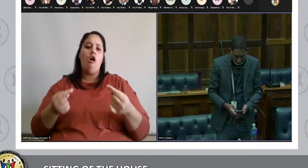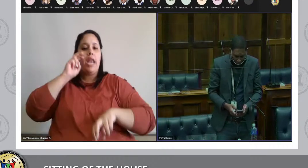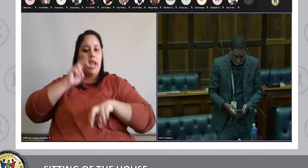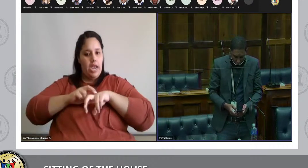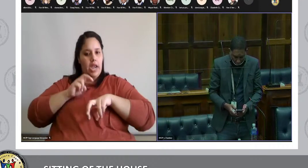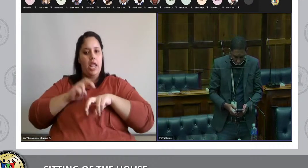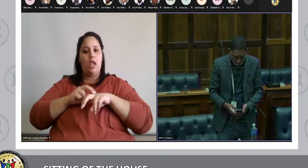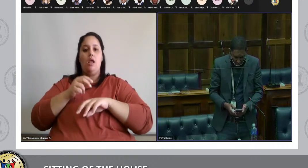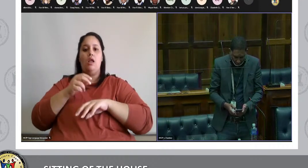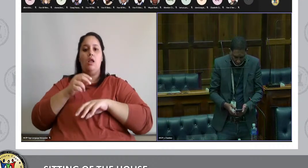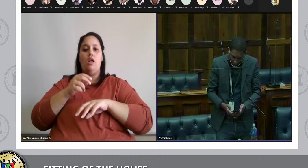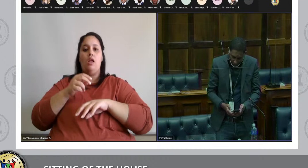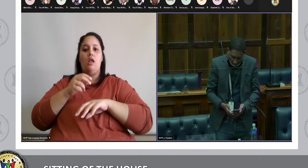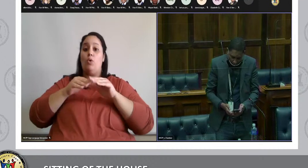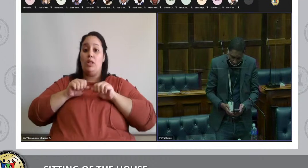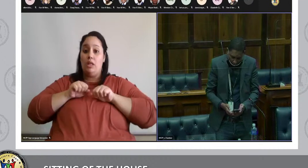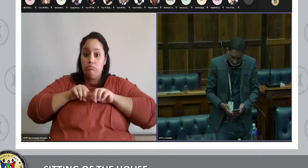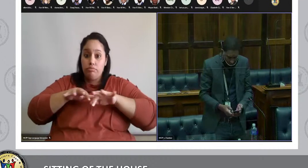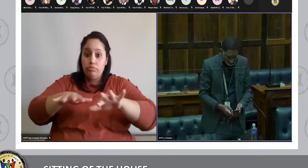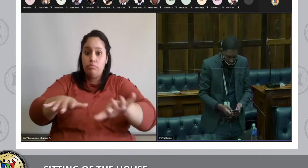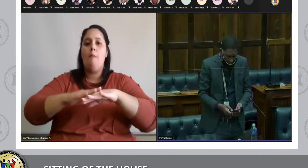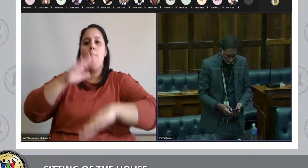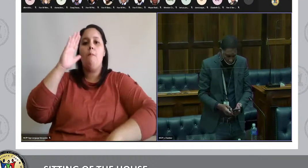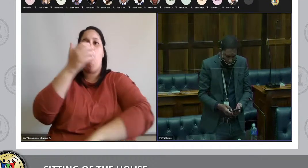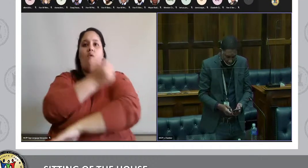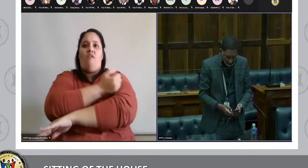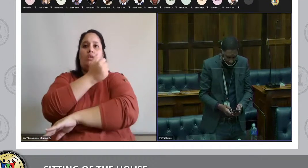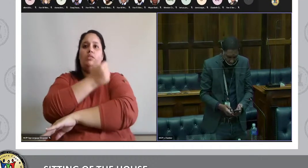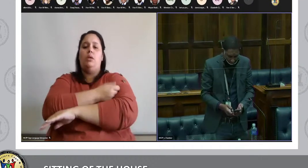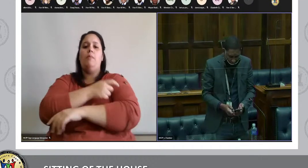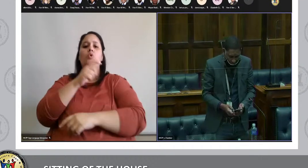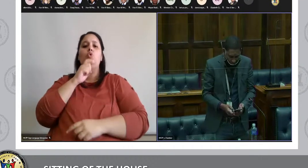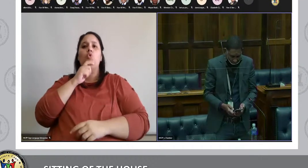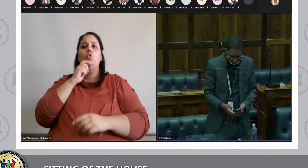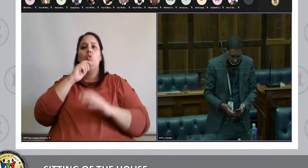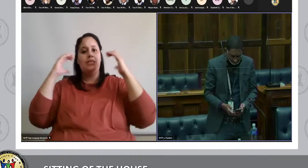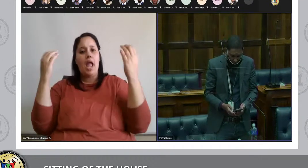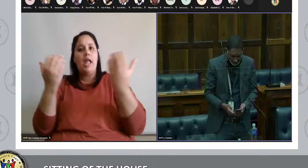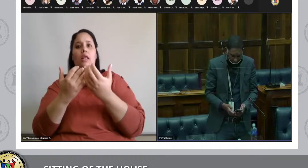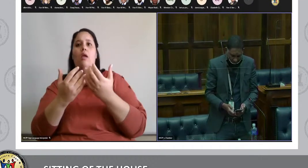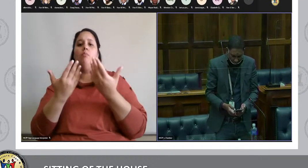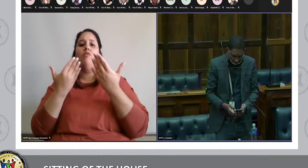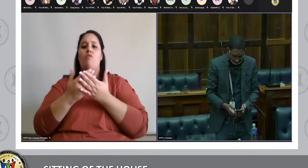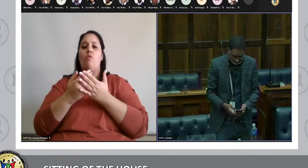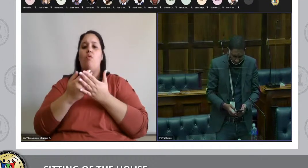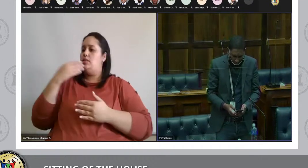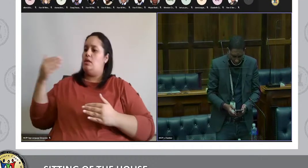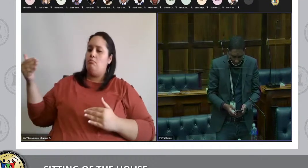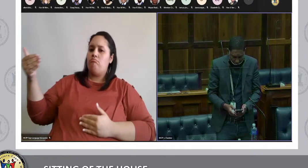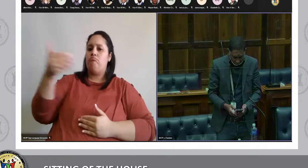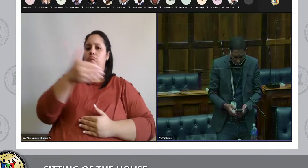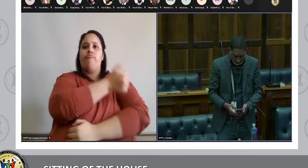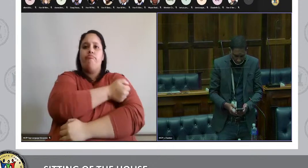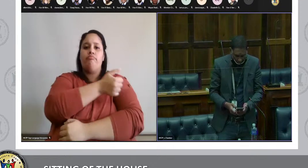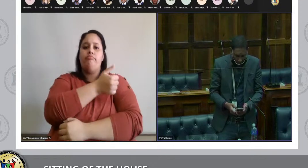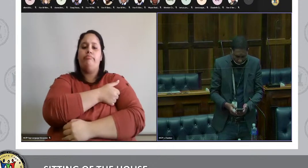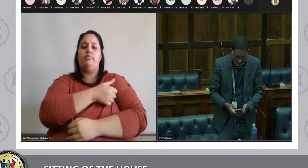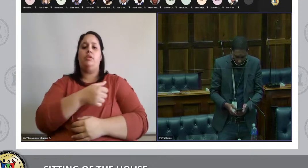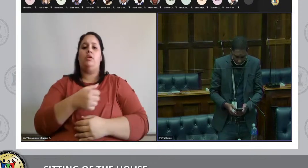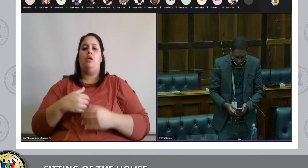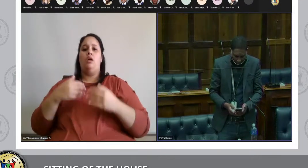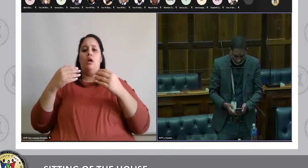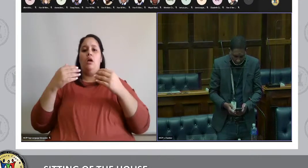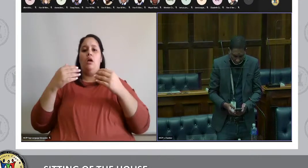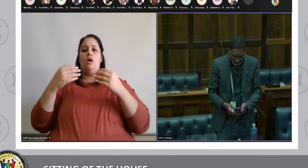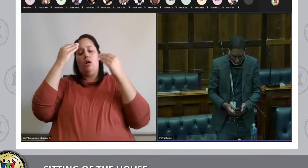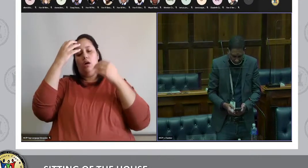ground. Use our stadiums for drive-through vaccinations, mosques and churches, halls, which